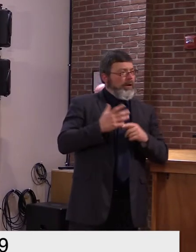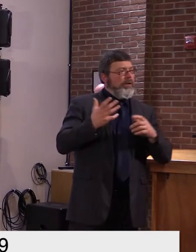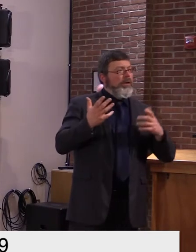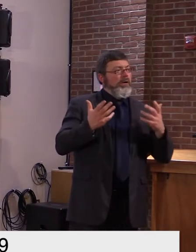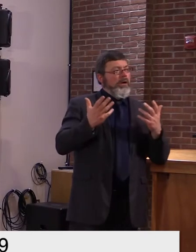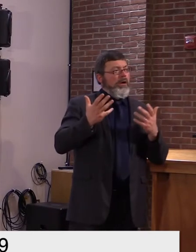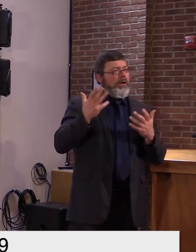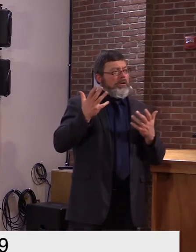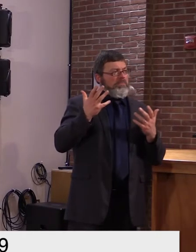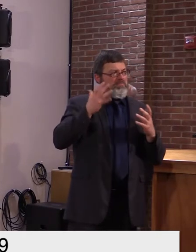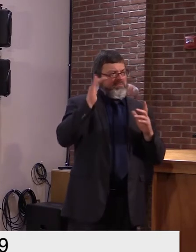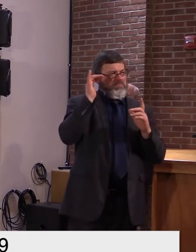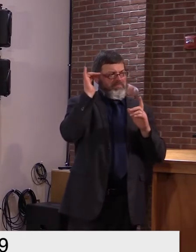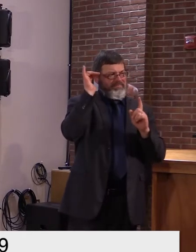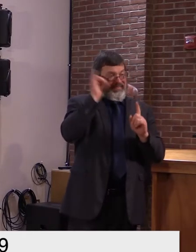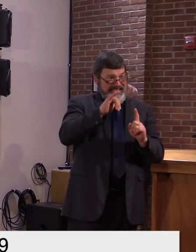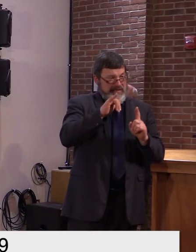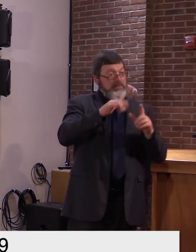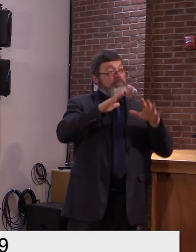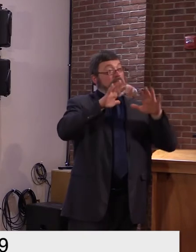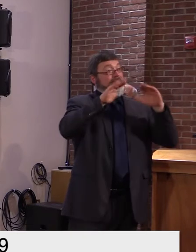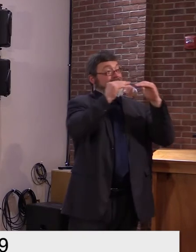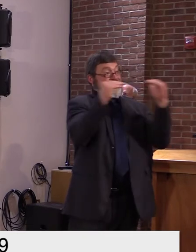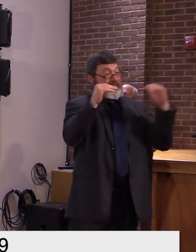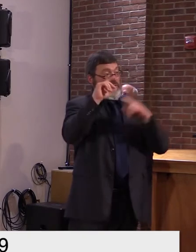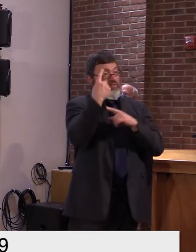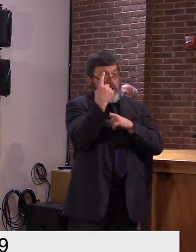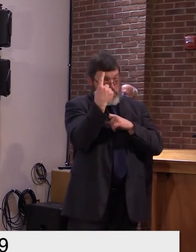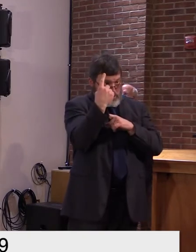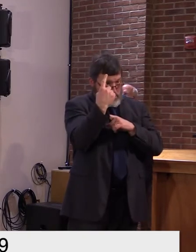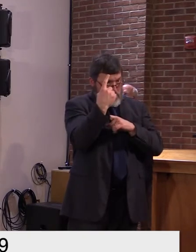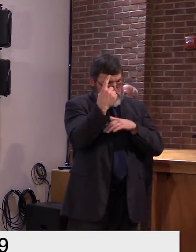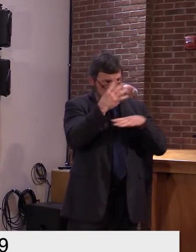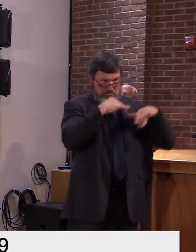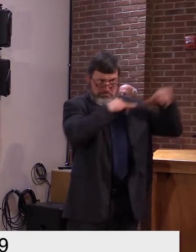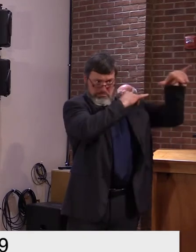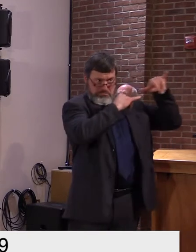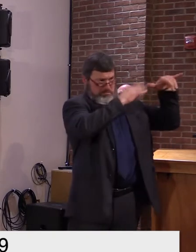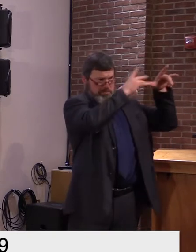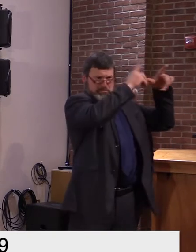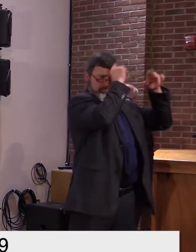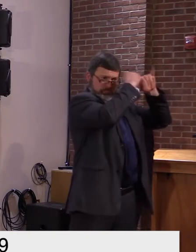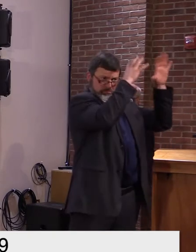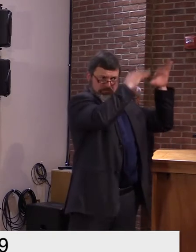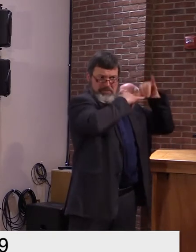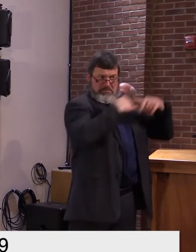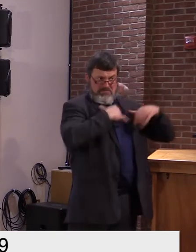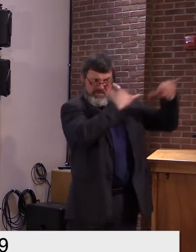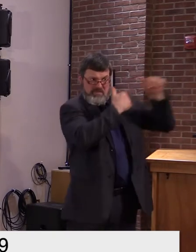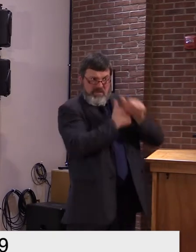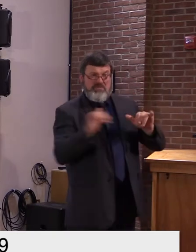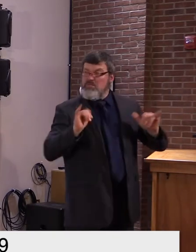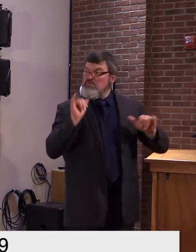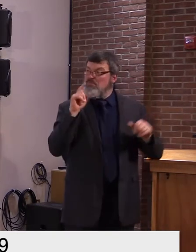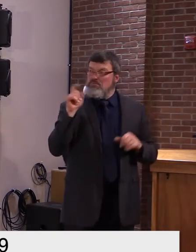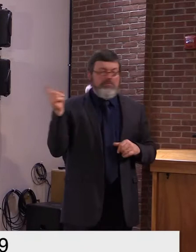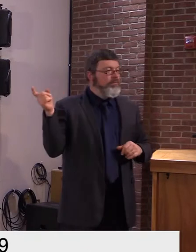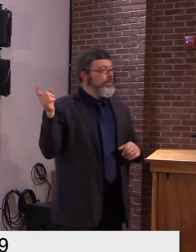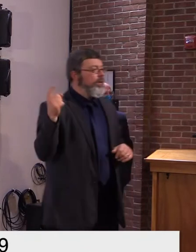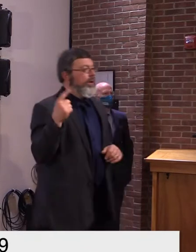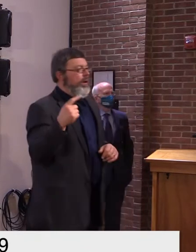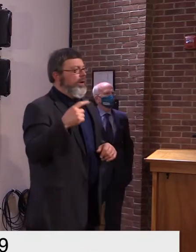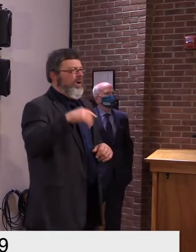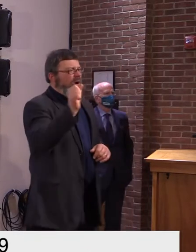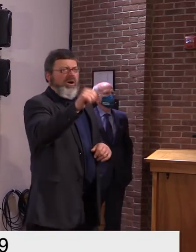phase one allocation? Yeah, for priority group 1A, we're in lockstep with that. So okay. The next